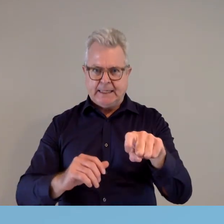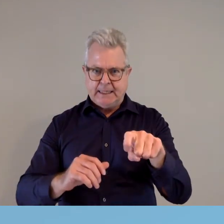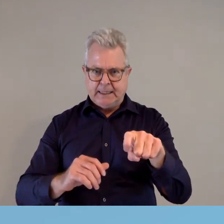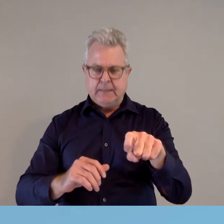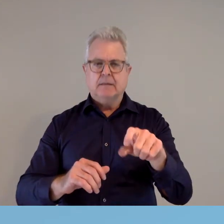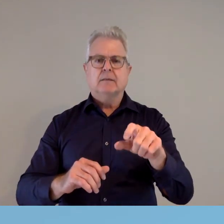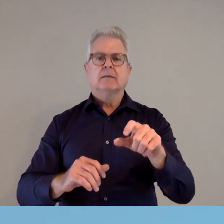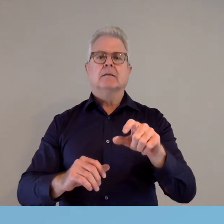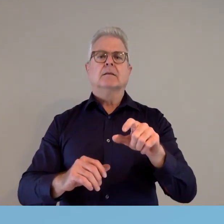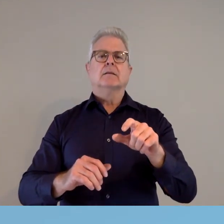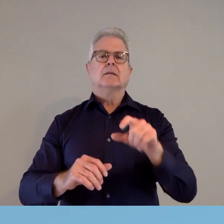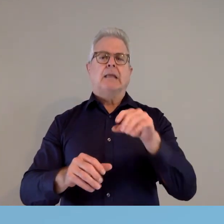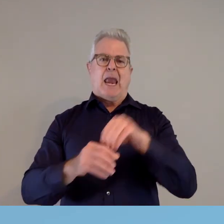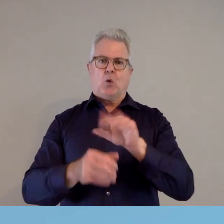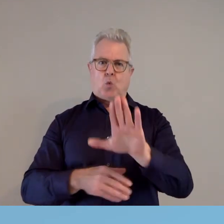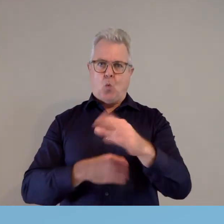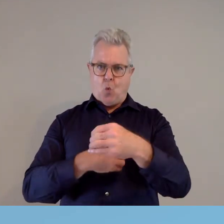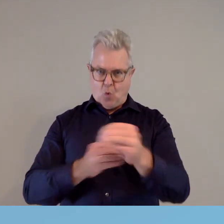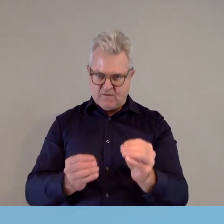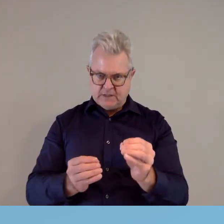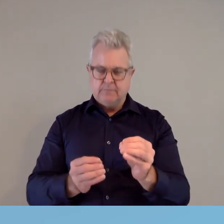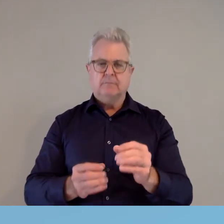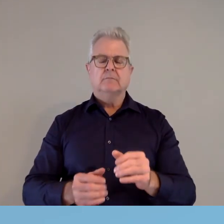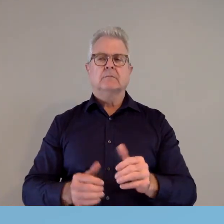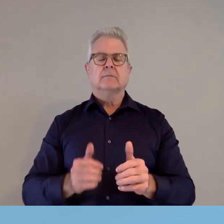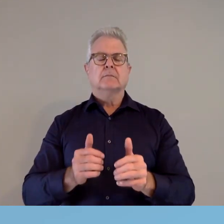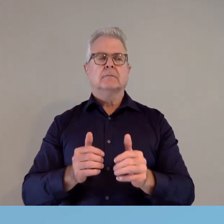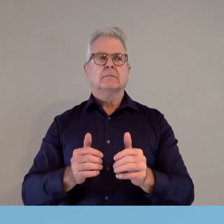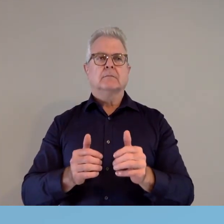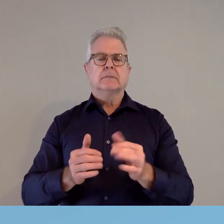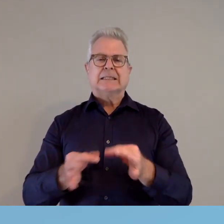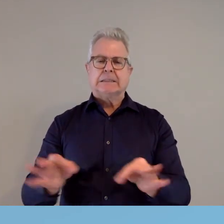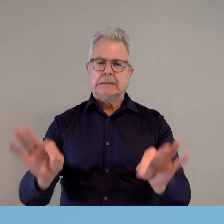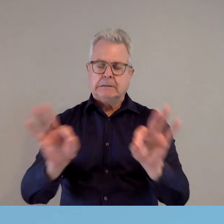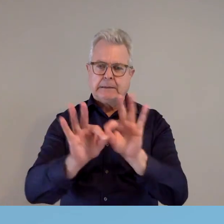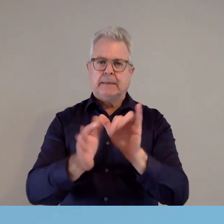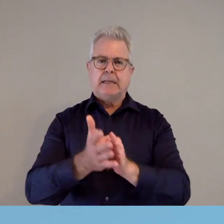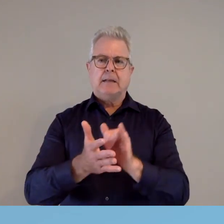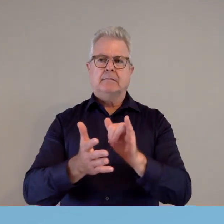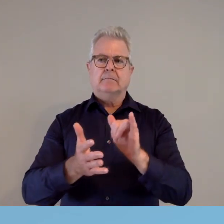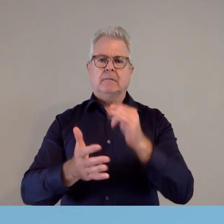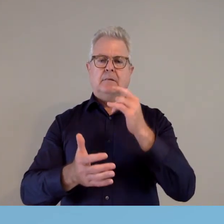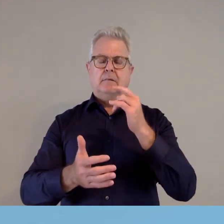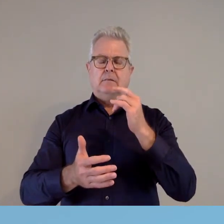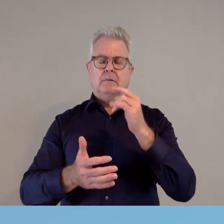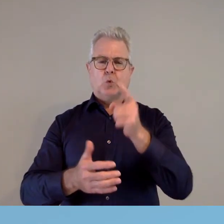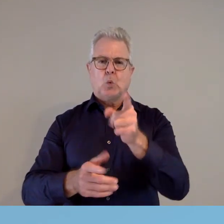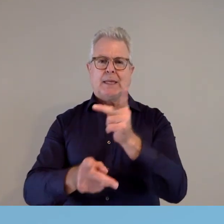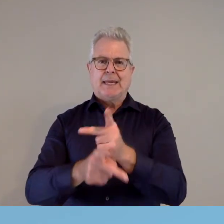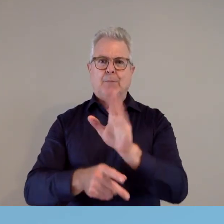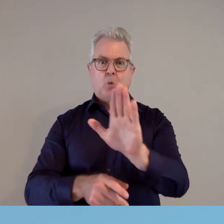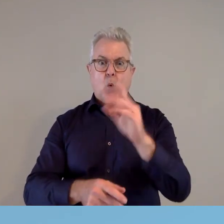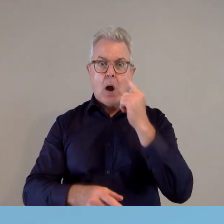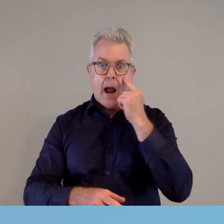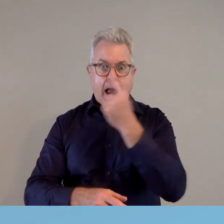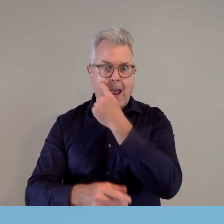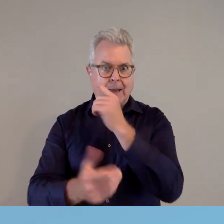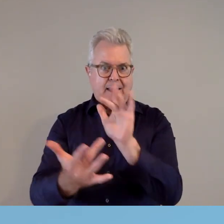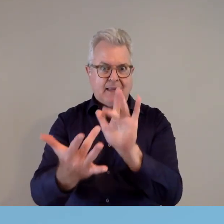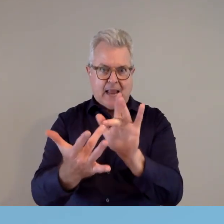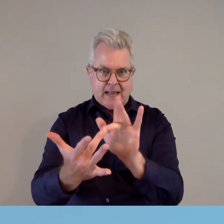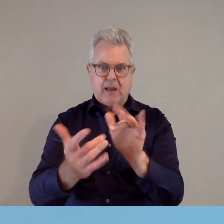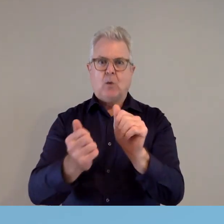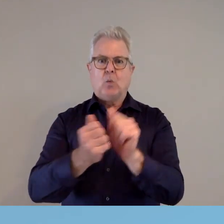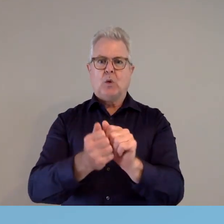communication needs are in your office. It would be critical that you keep your eye